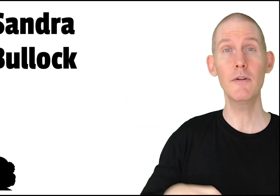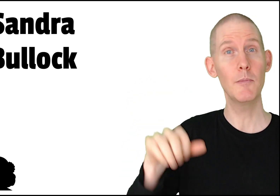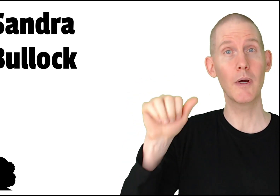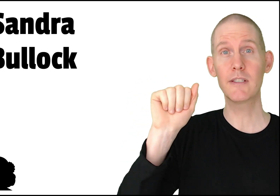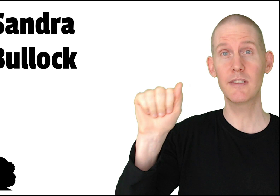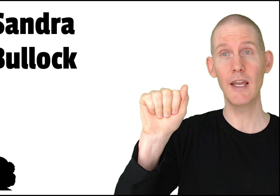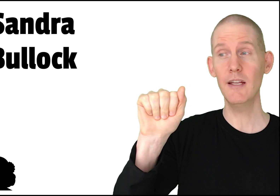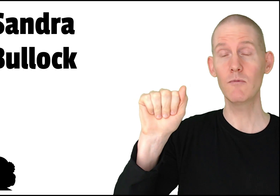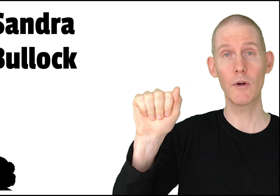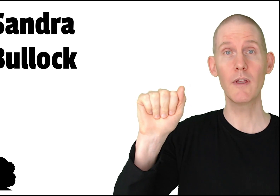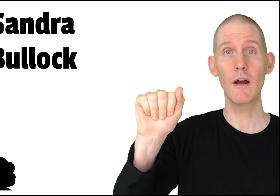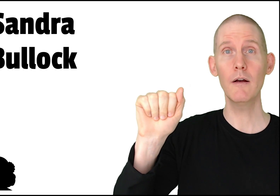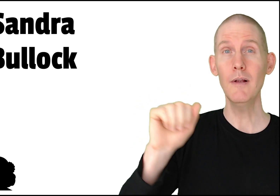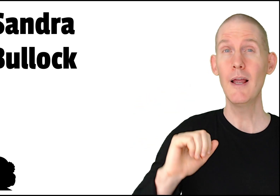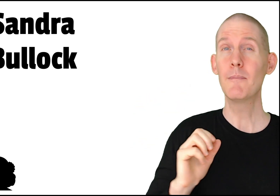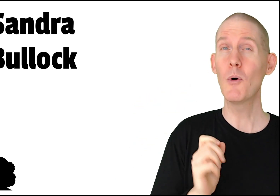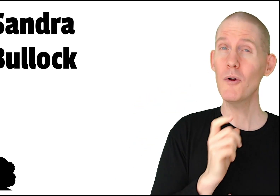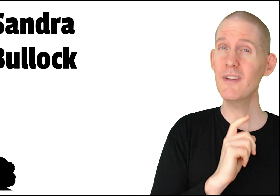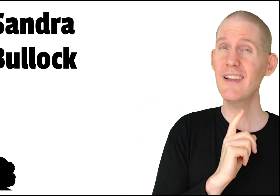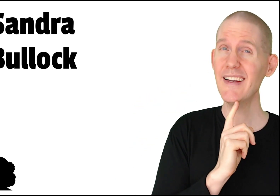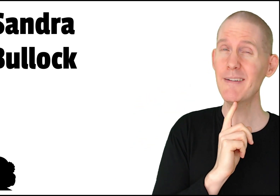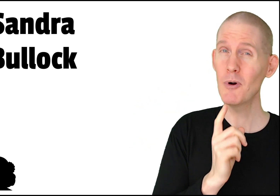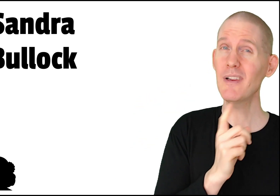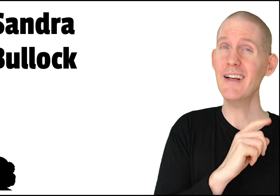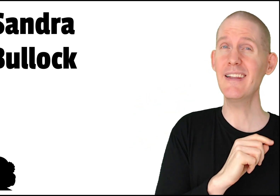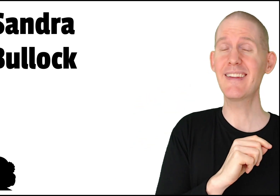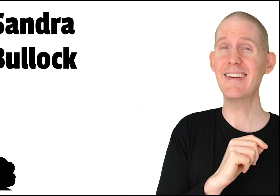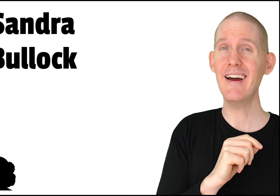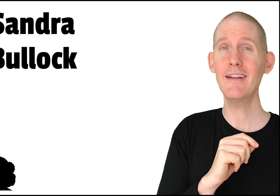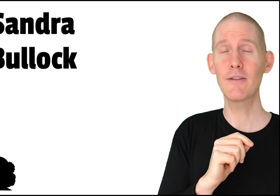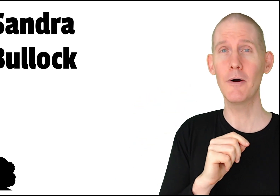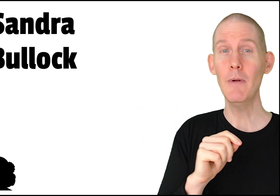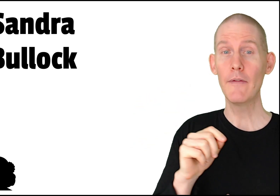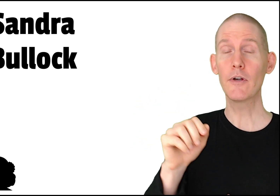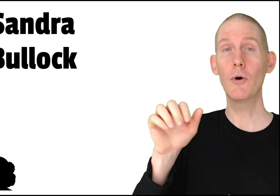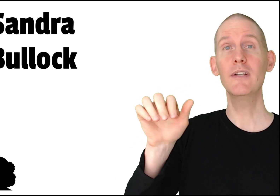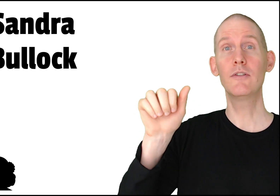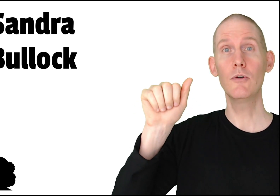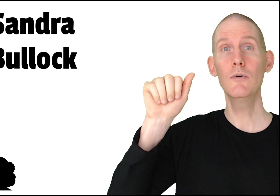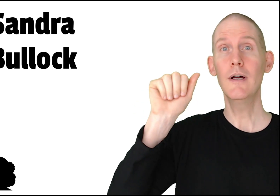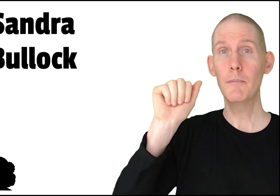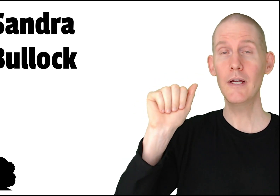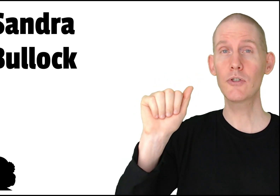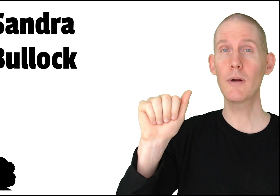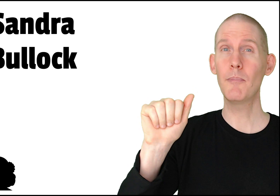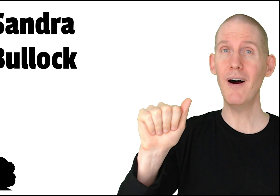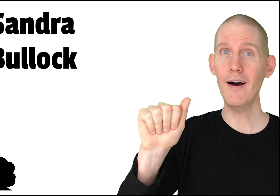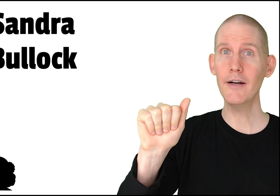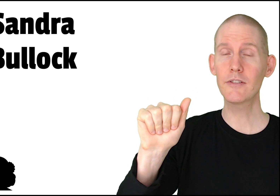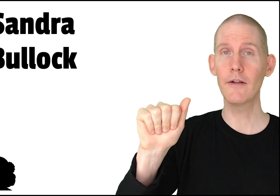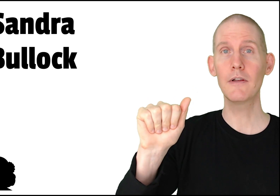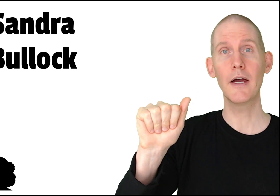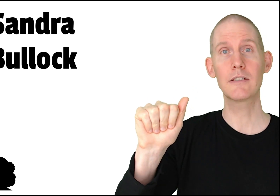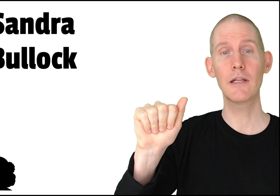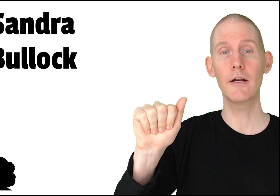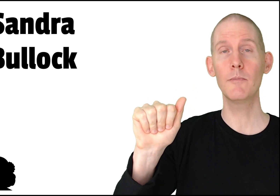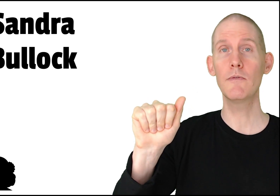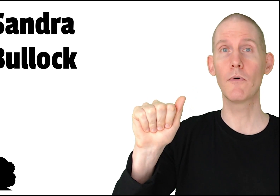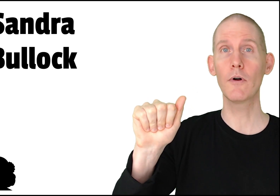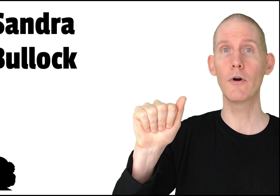might stay where they are. More likely than not, though, they're going to make sure to pause on the last letter before going